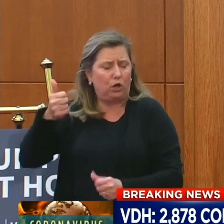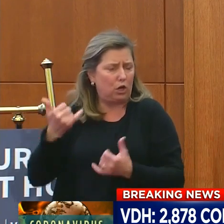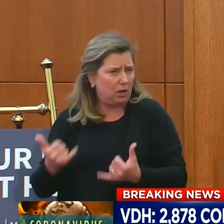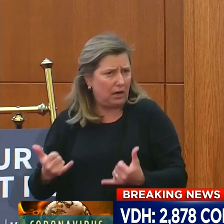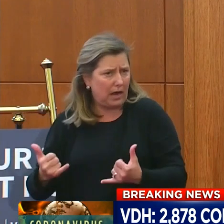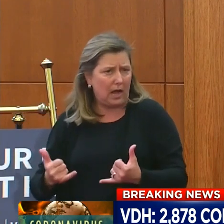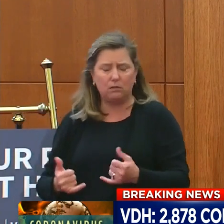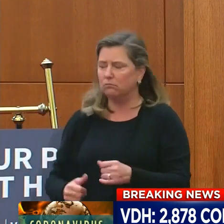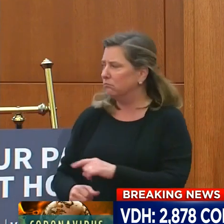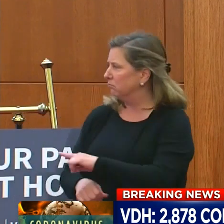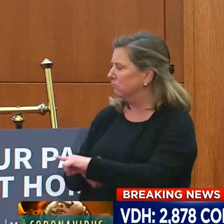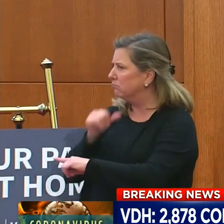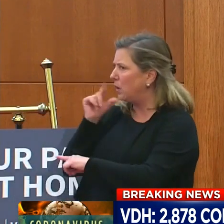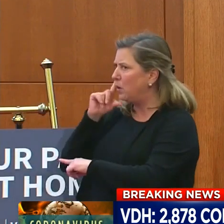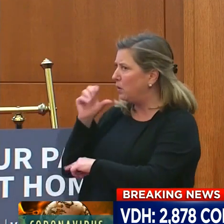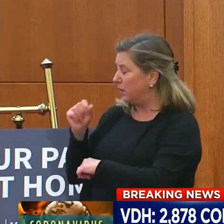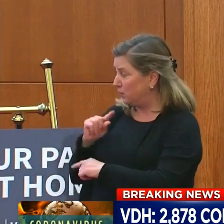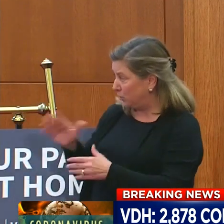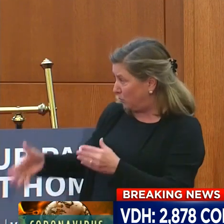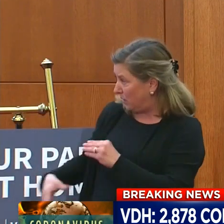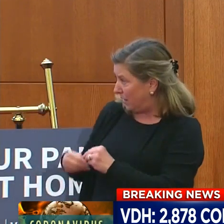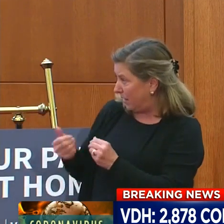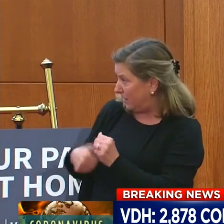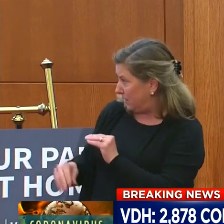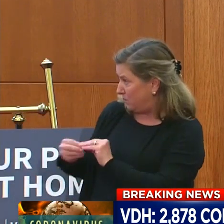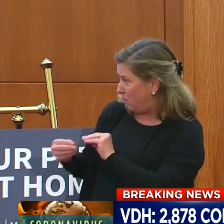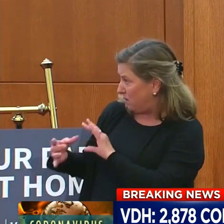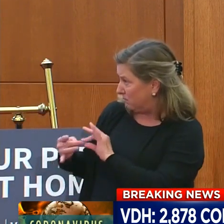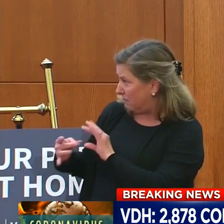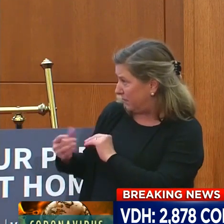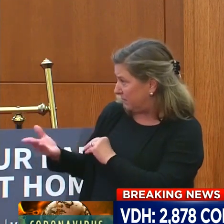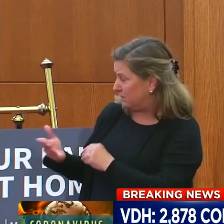any additional elements that you'd like to share?